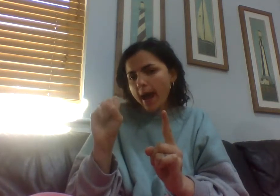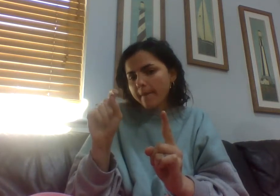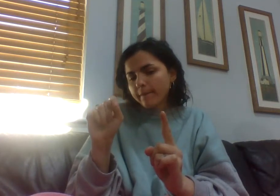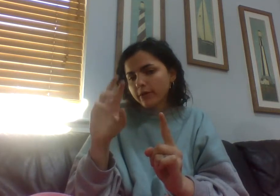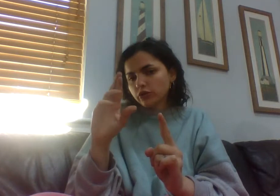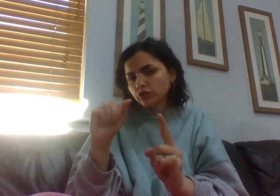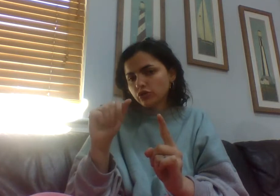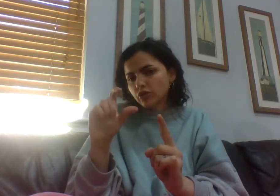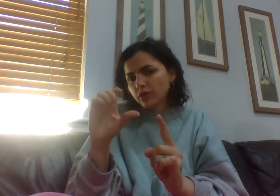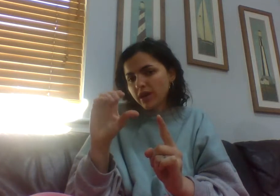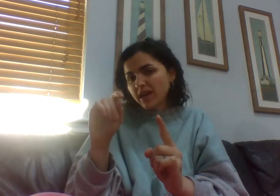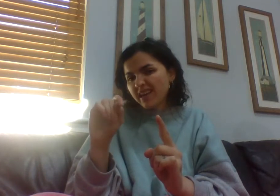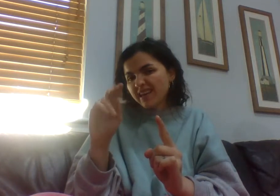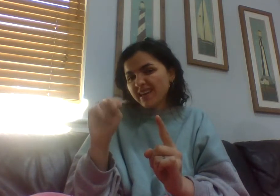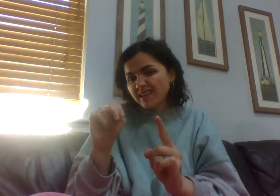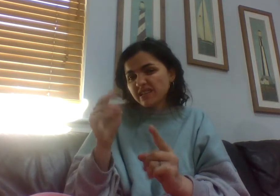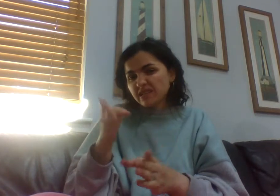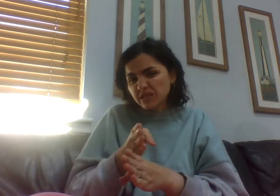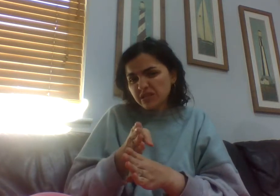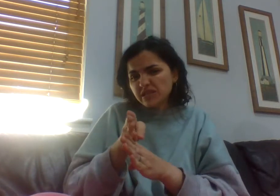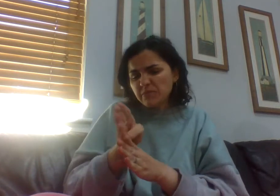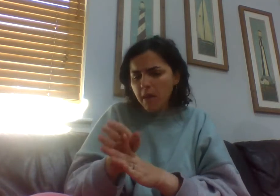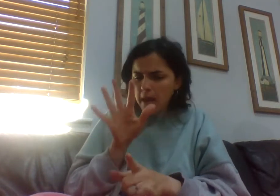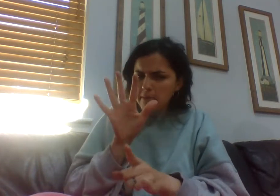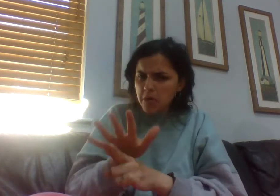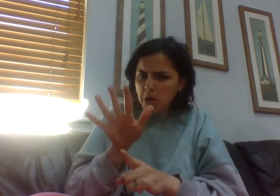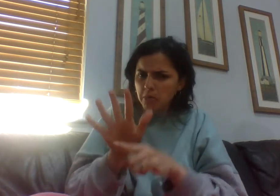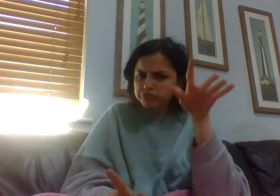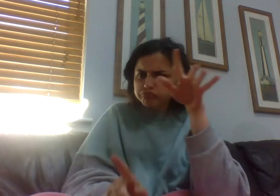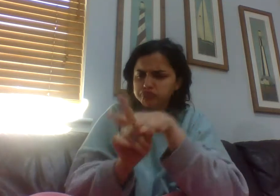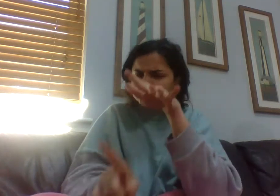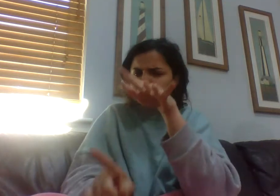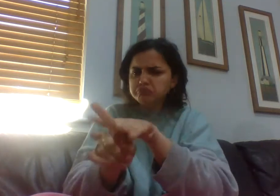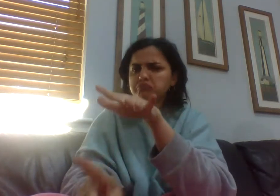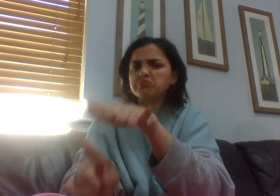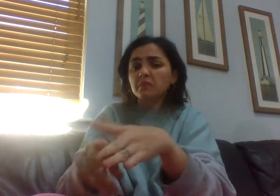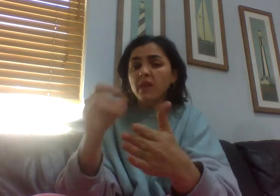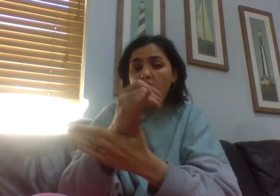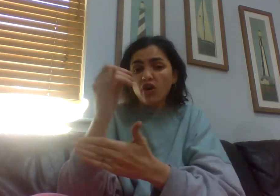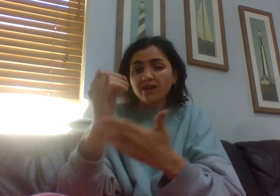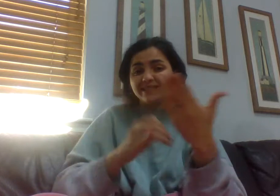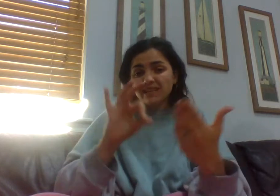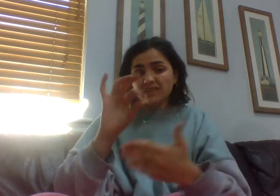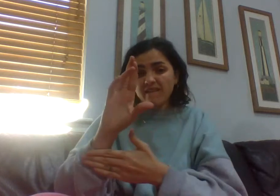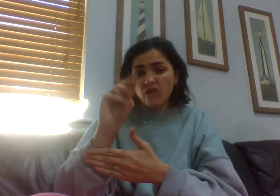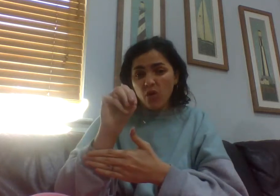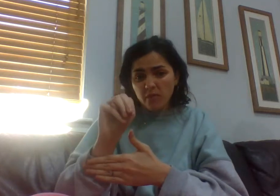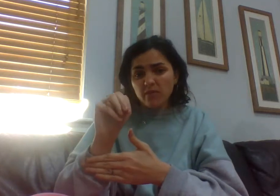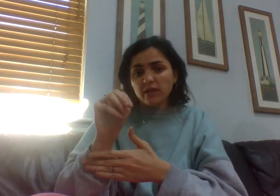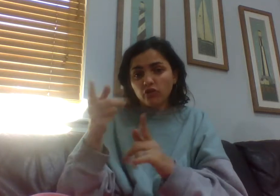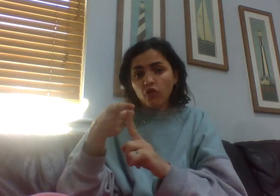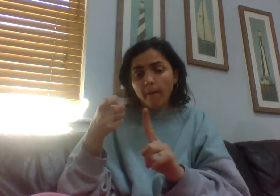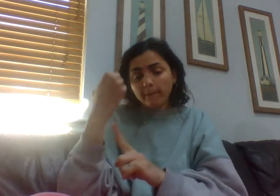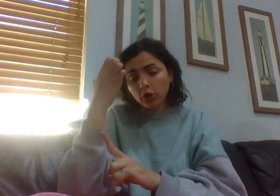major recurring, popularized artistic form that is coming both out of Europe and emerging in the United